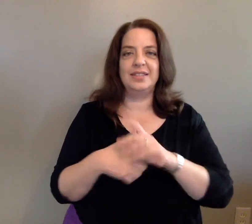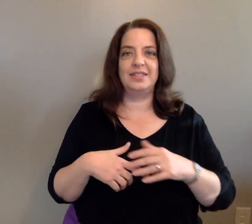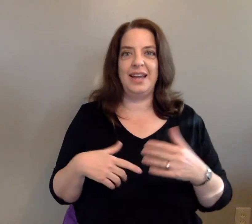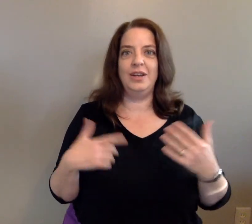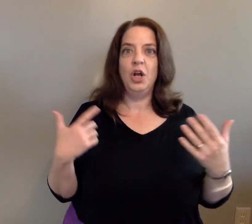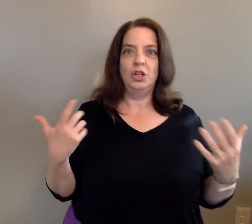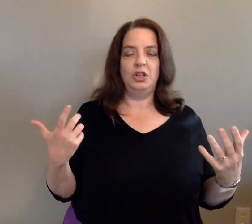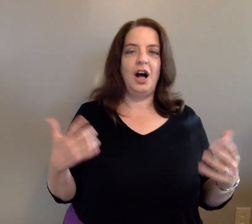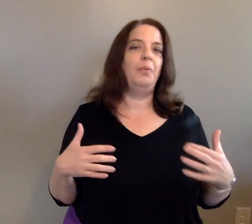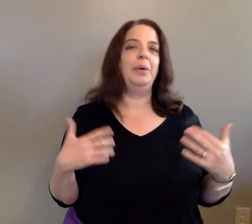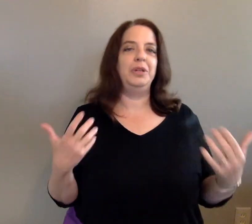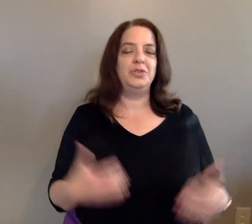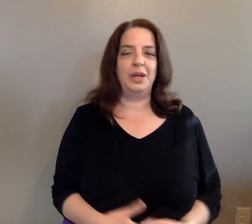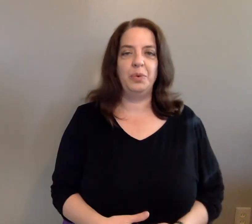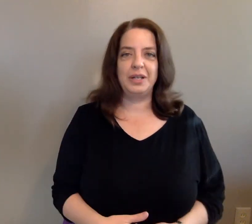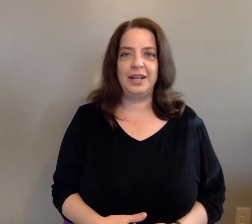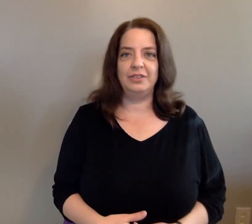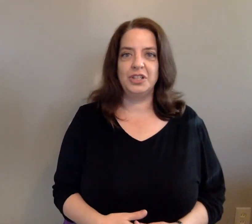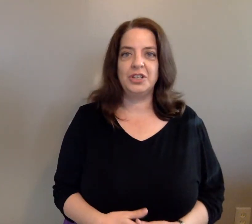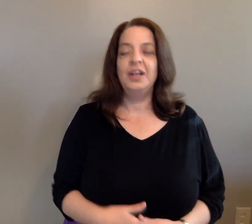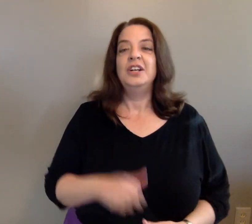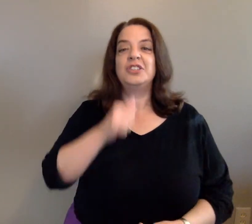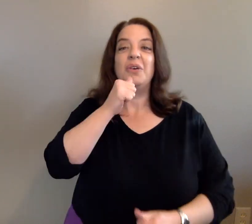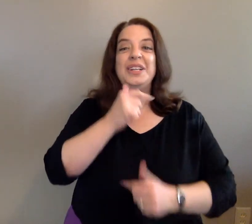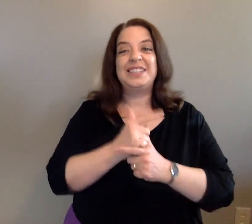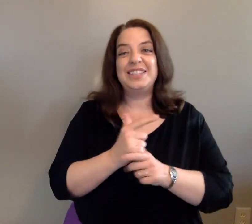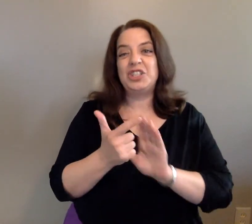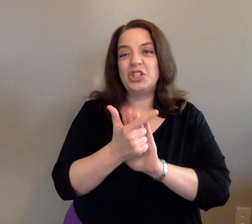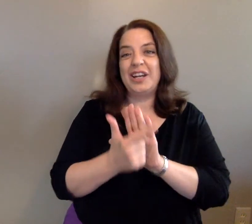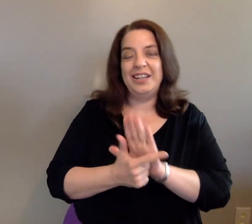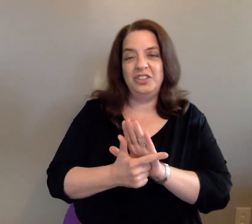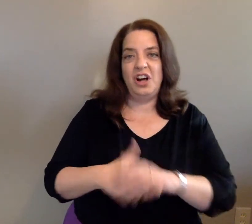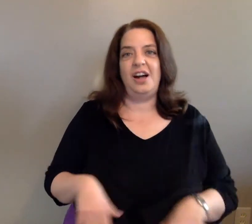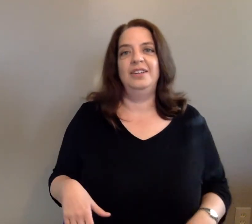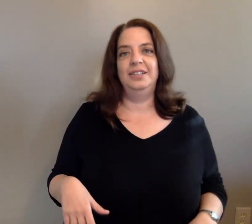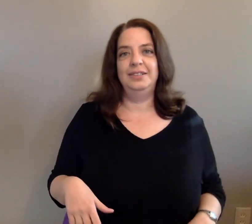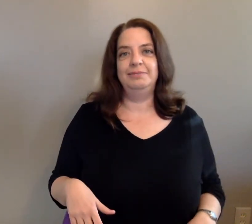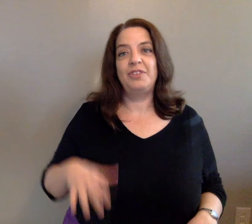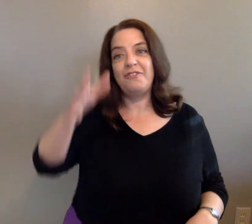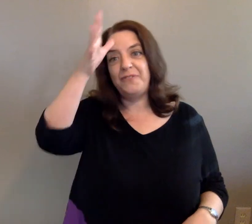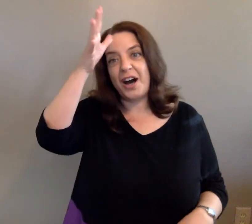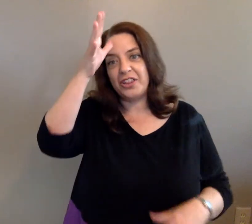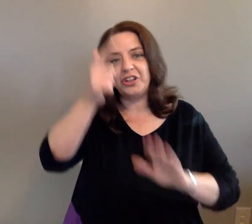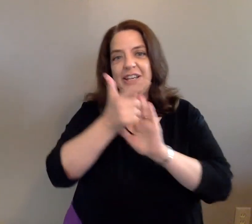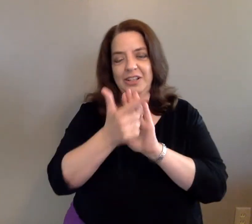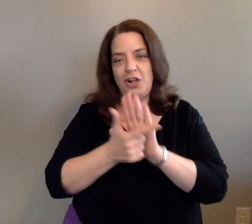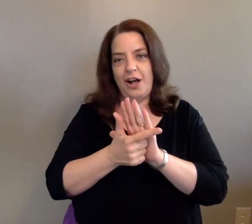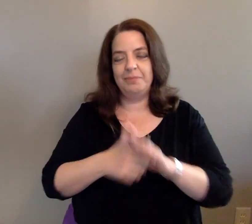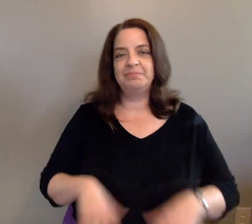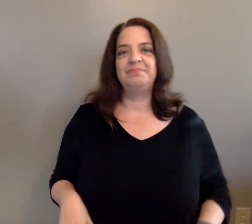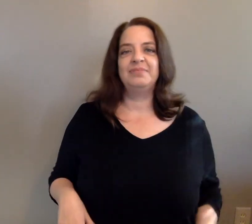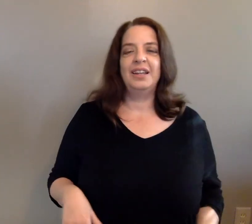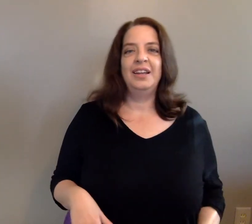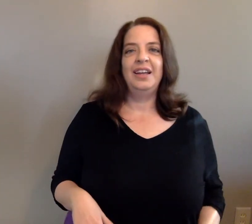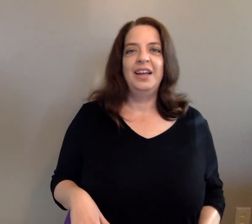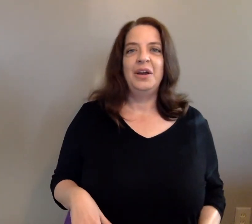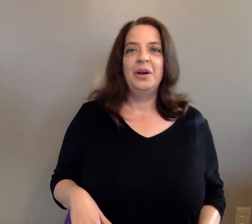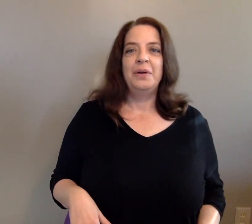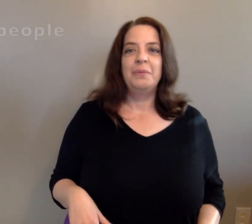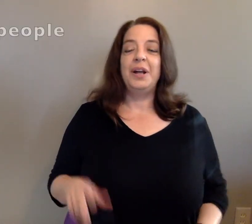sign law, why we use that word in English. So, sister-in-law, father-in-law. We also